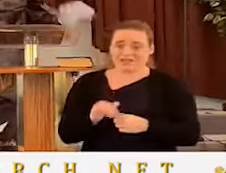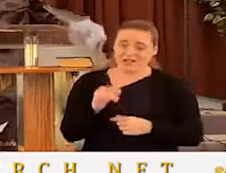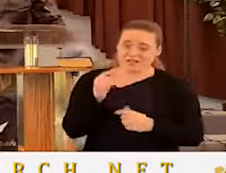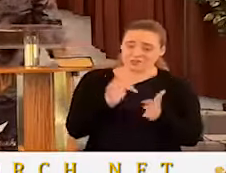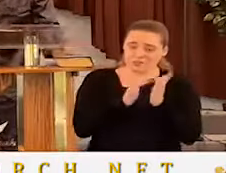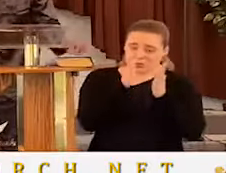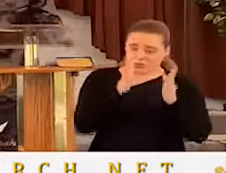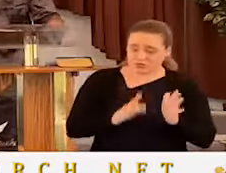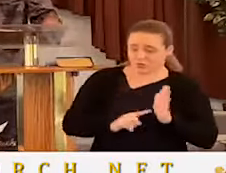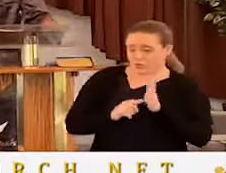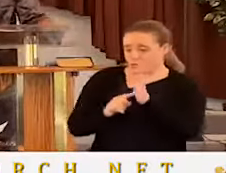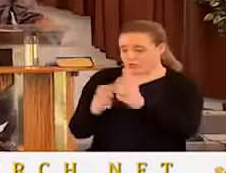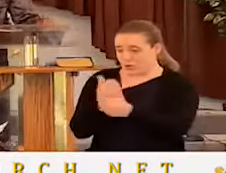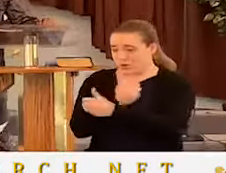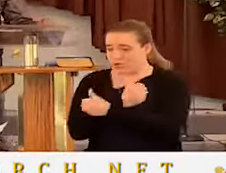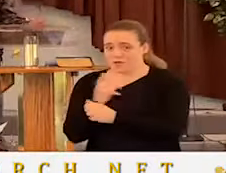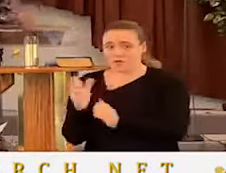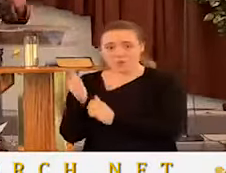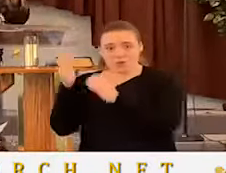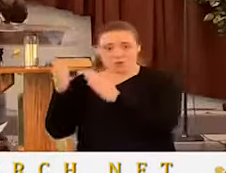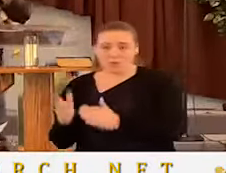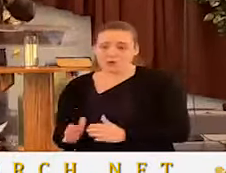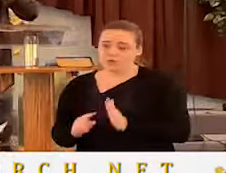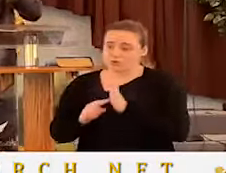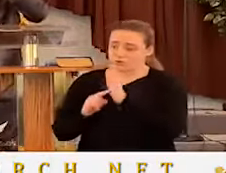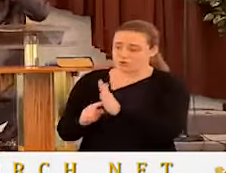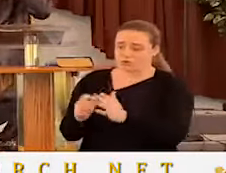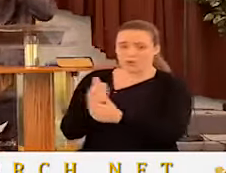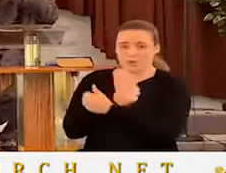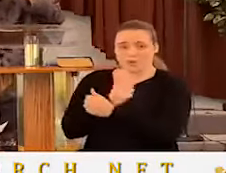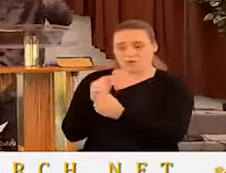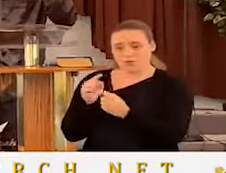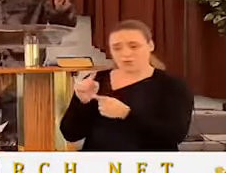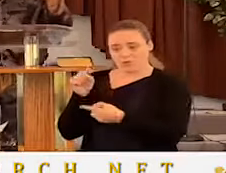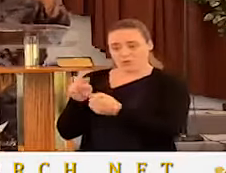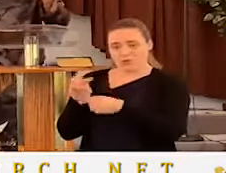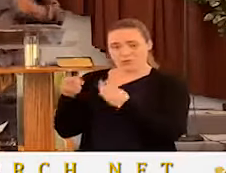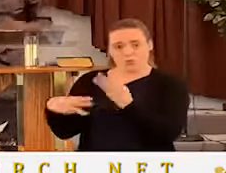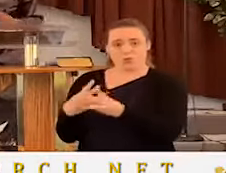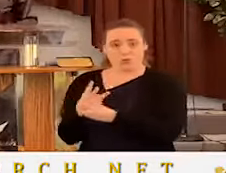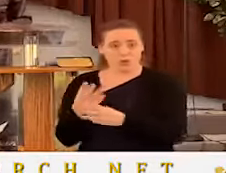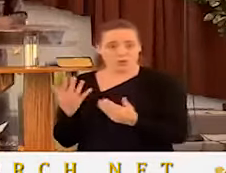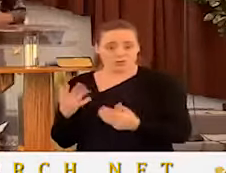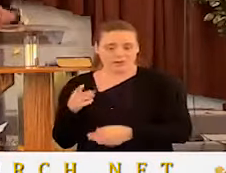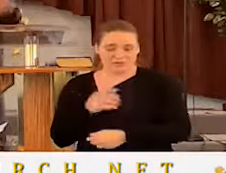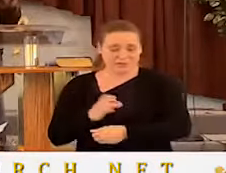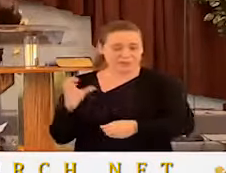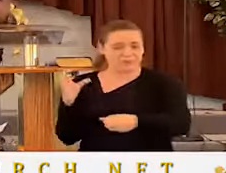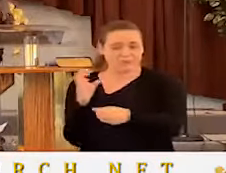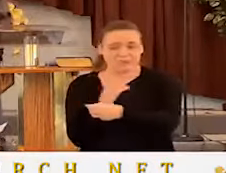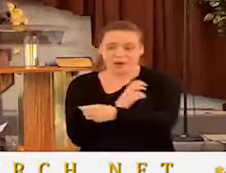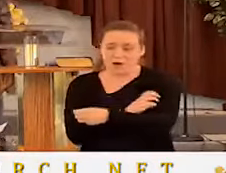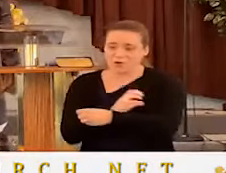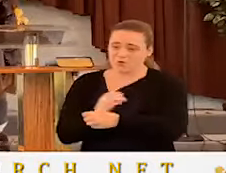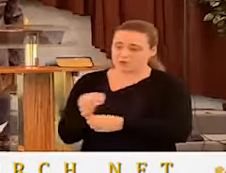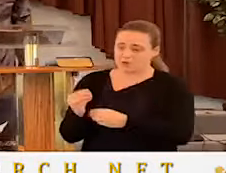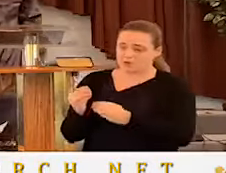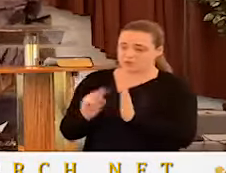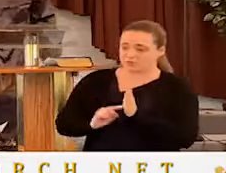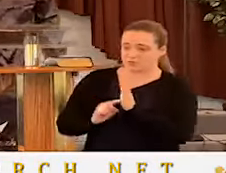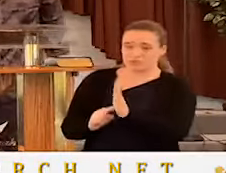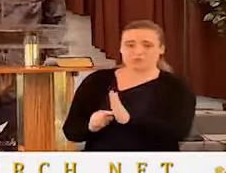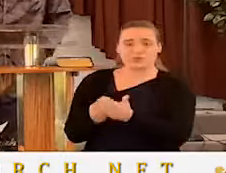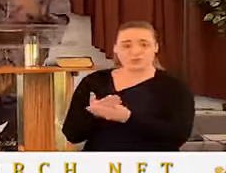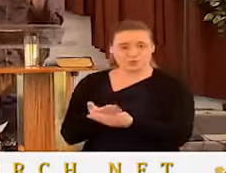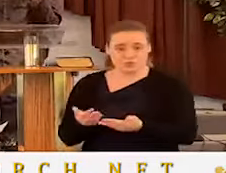love to a neighbor, to the world, becomes the most powerful witnessing tool, an example for